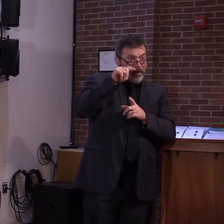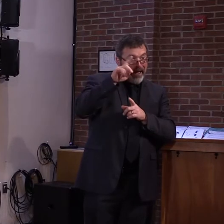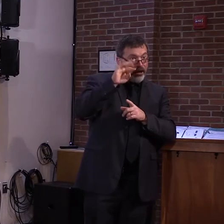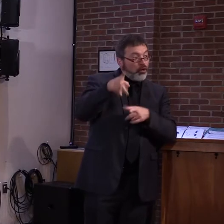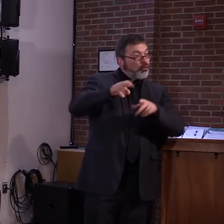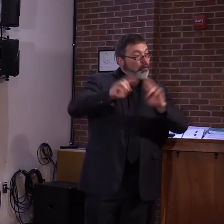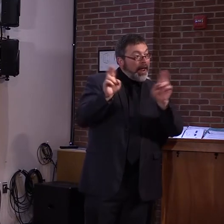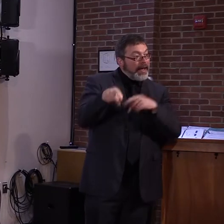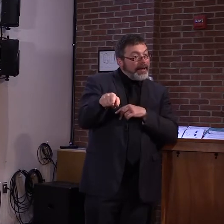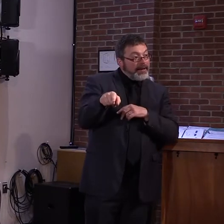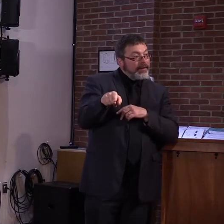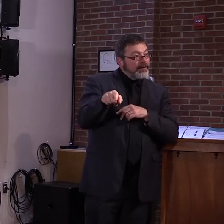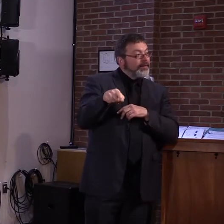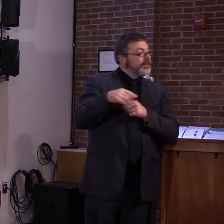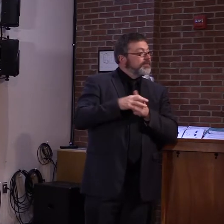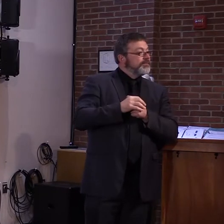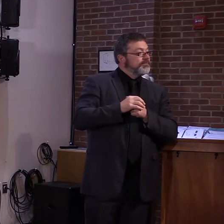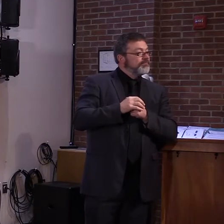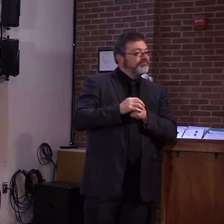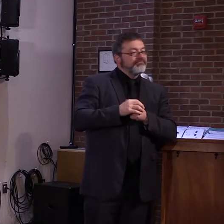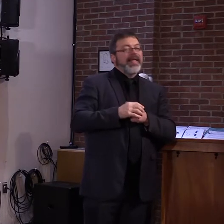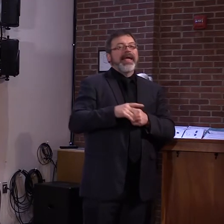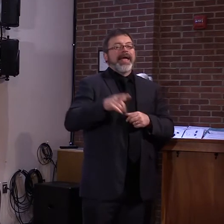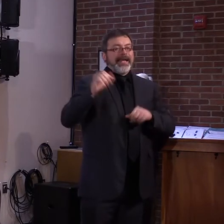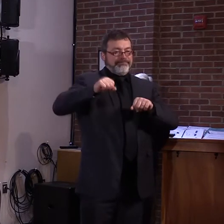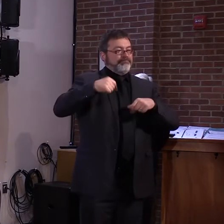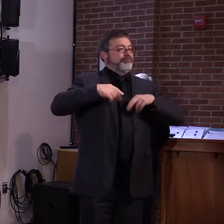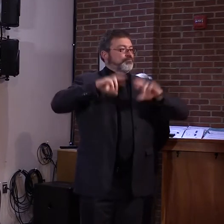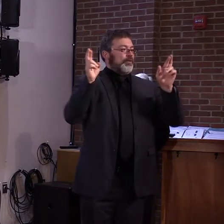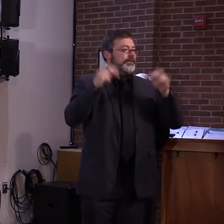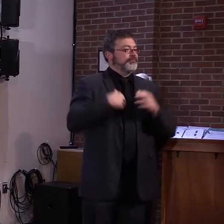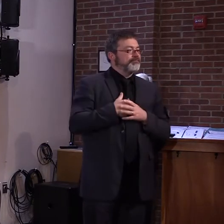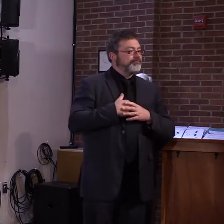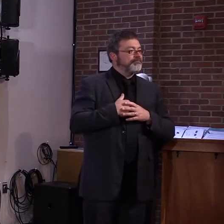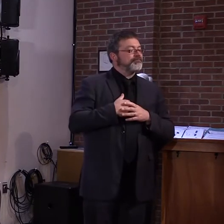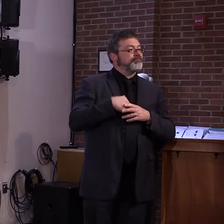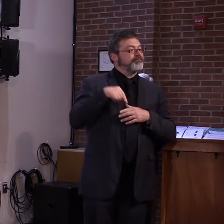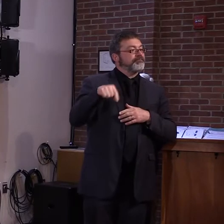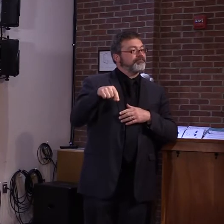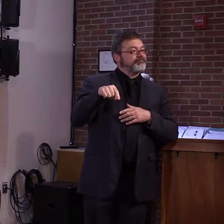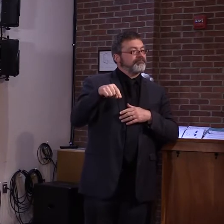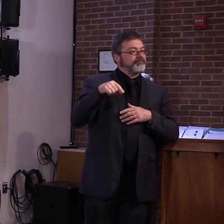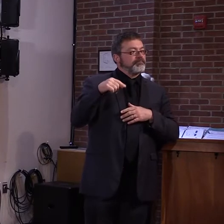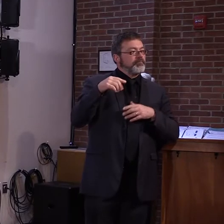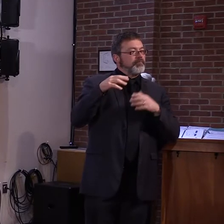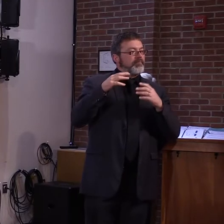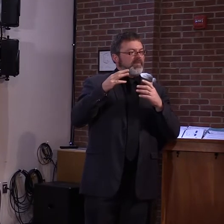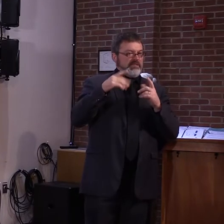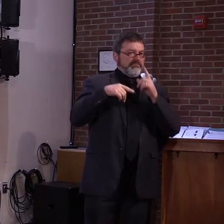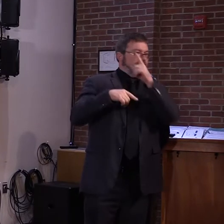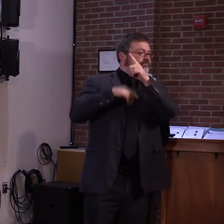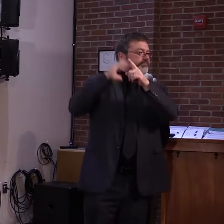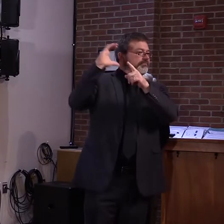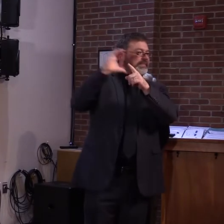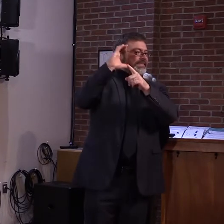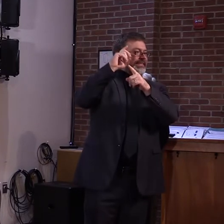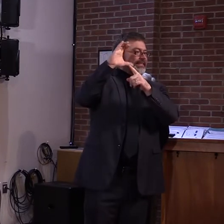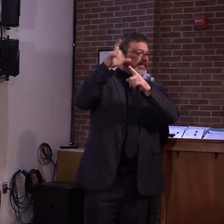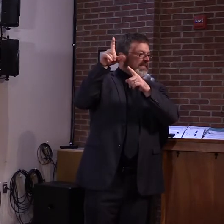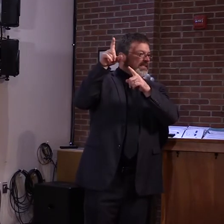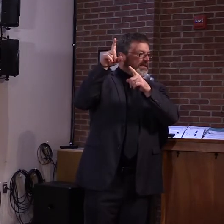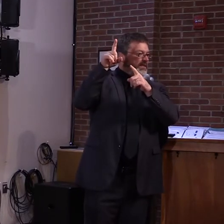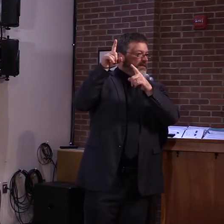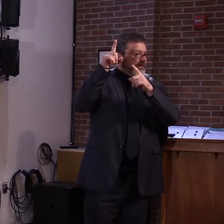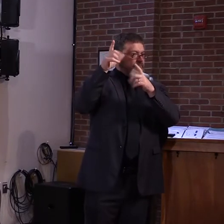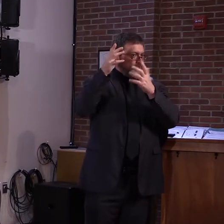Yes, the state has relied heavily on the CDC for its guidance in combating the coronavirus pandemic.